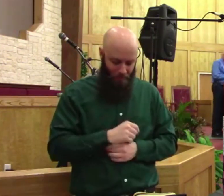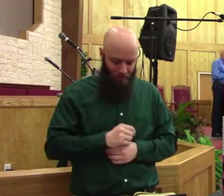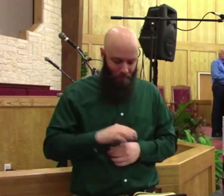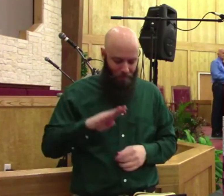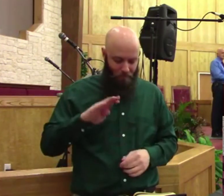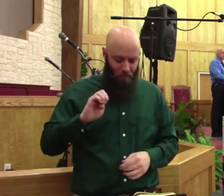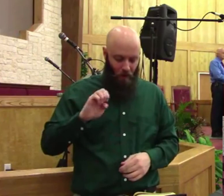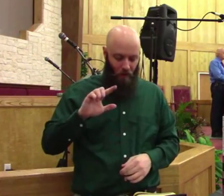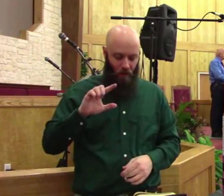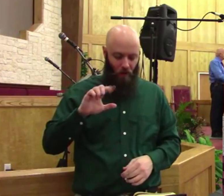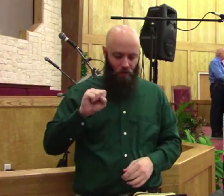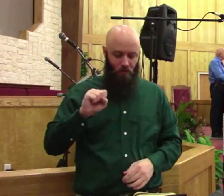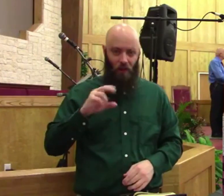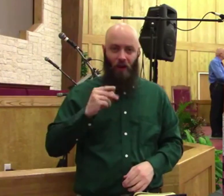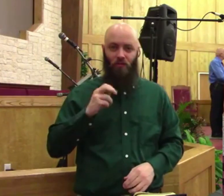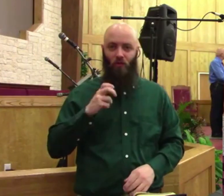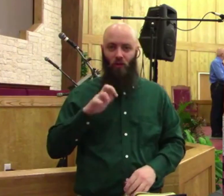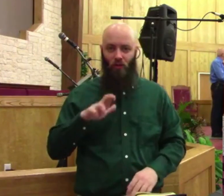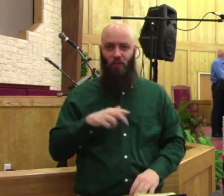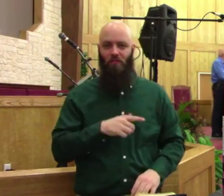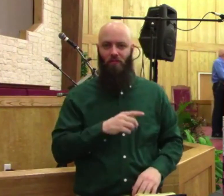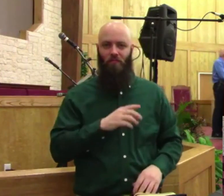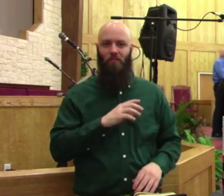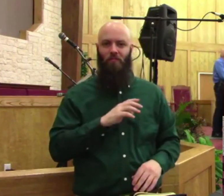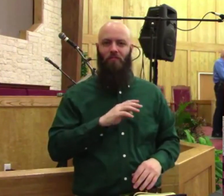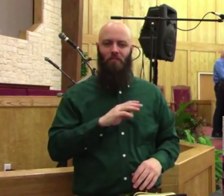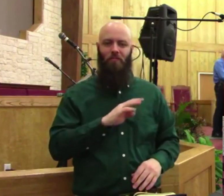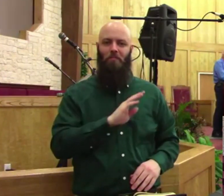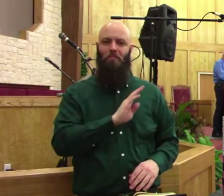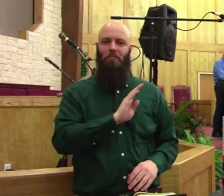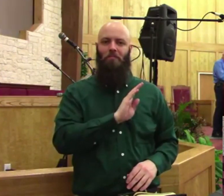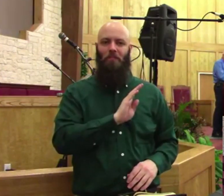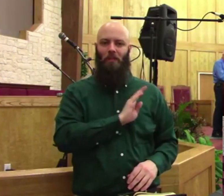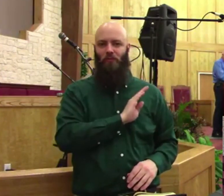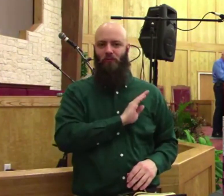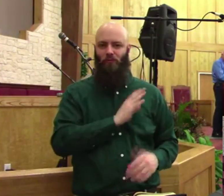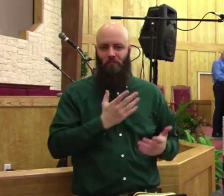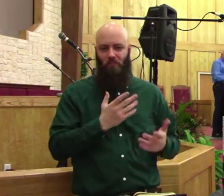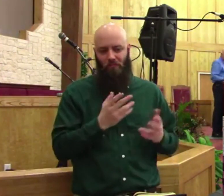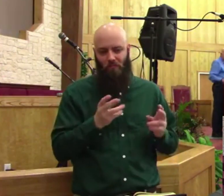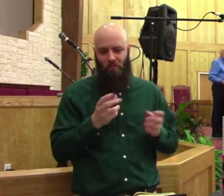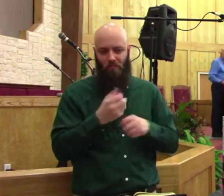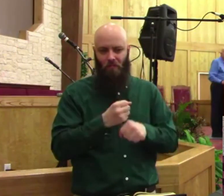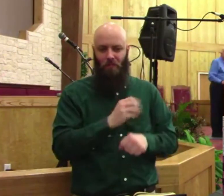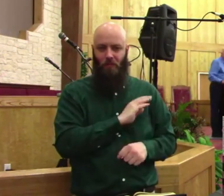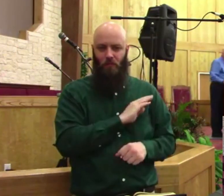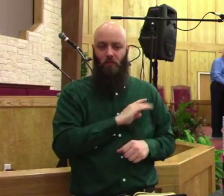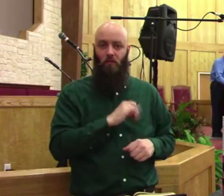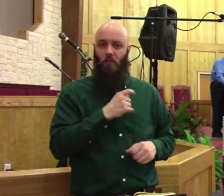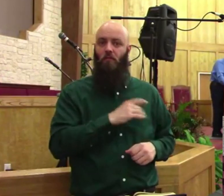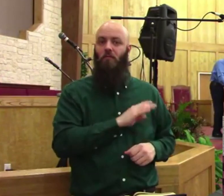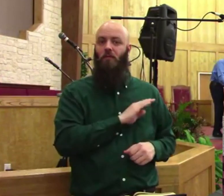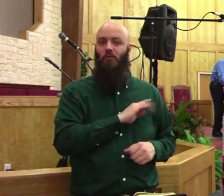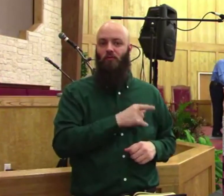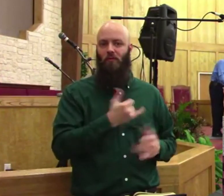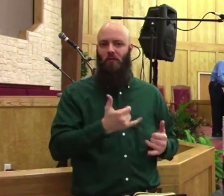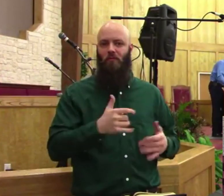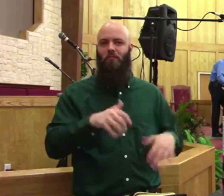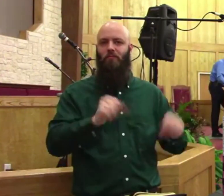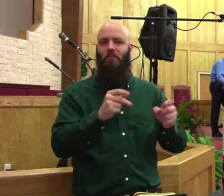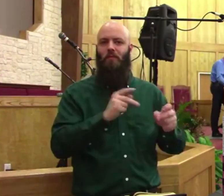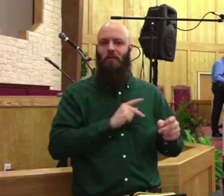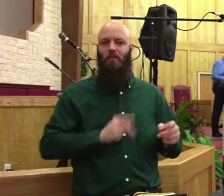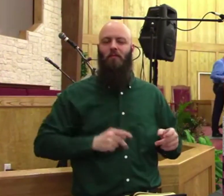Belshazzar's now king. Nebuchadnezzar just is gone. We have no explanation of what happened. We know from history